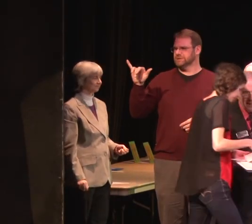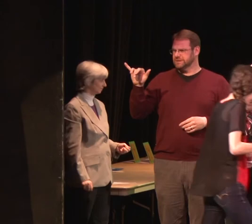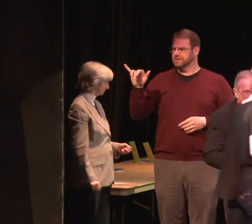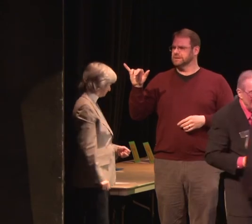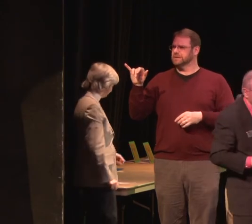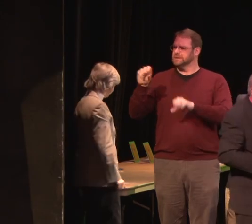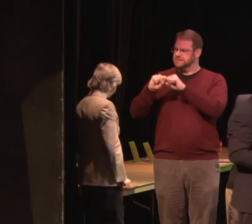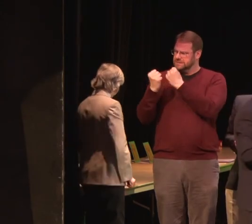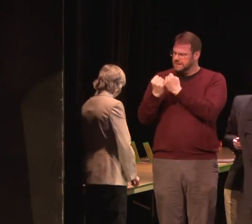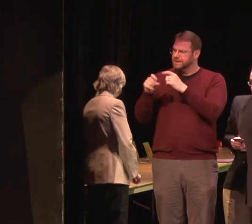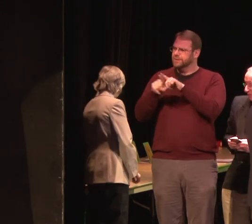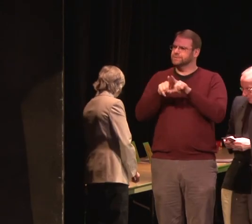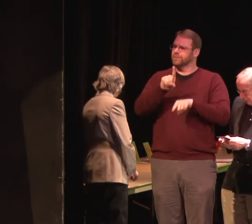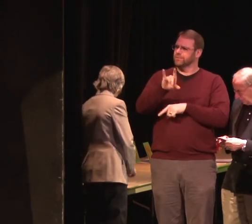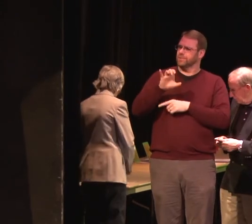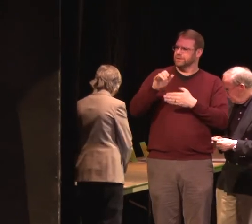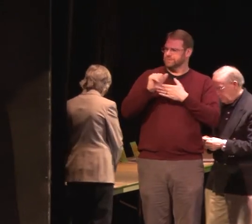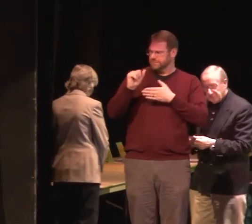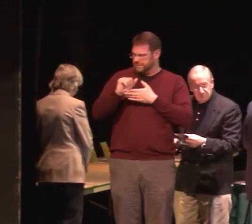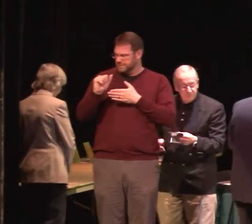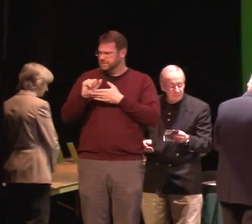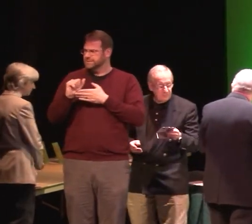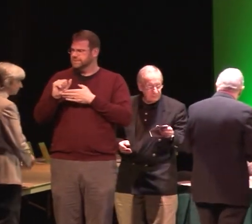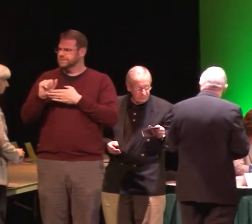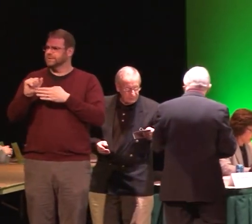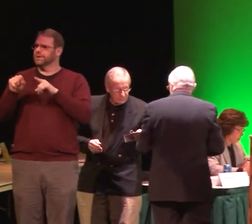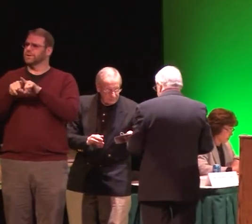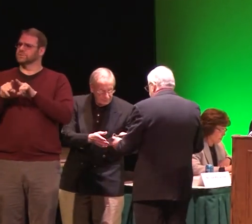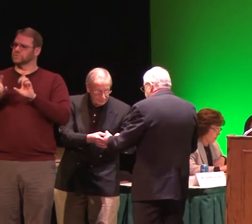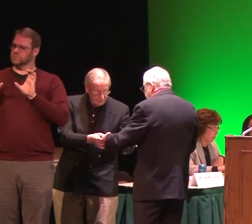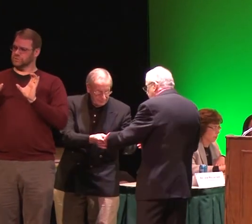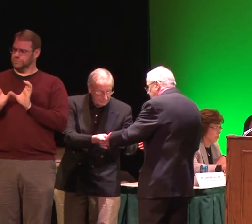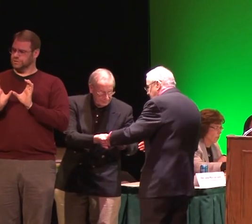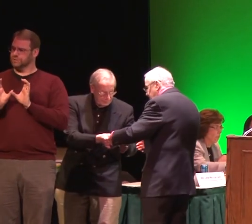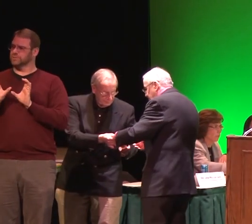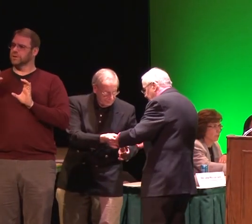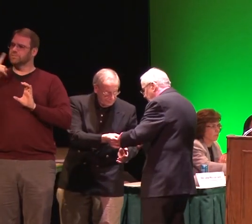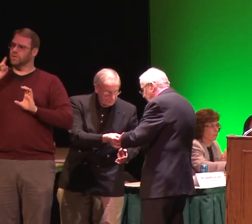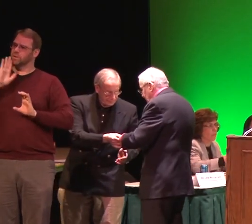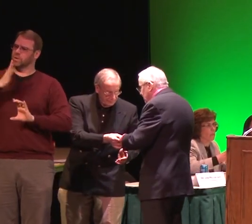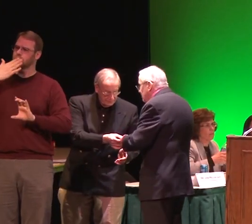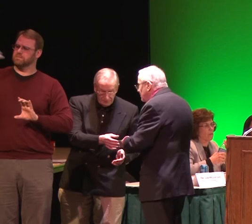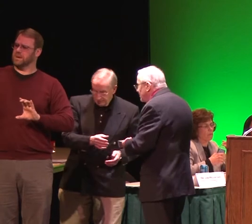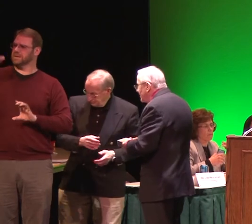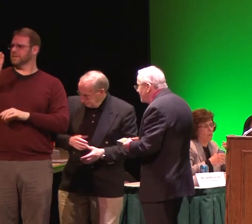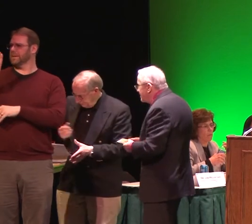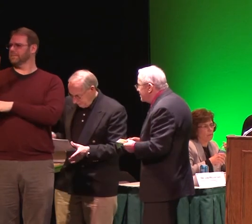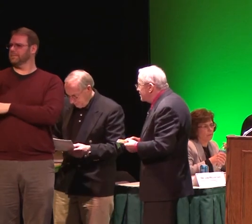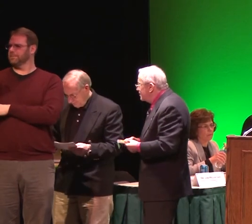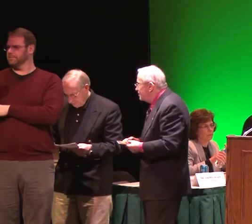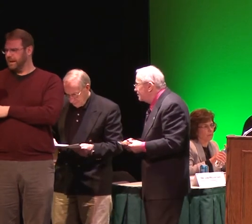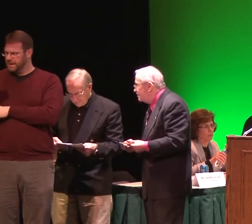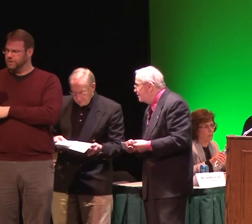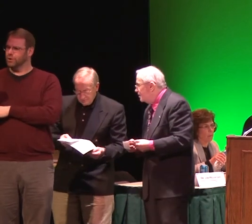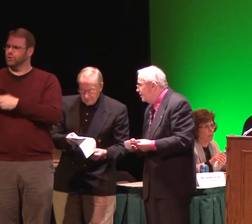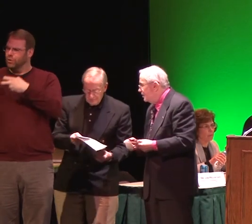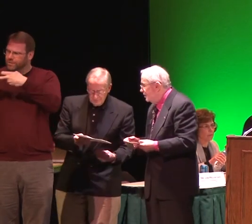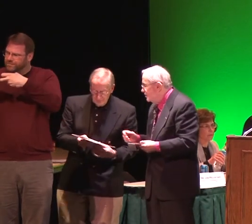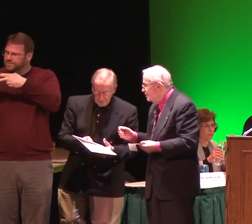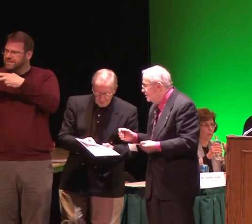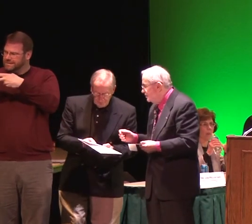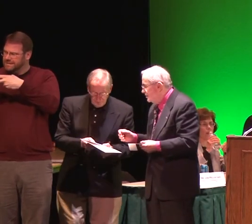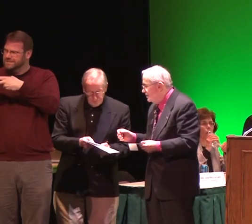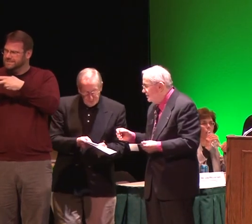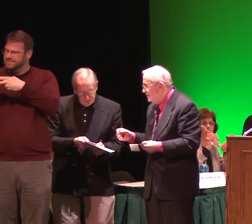a $100 and a certificate for the Best Biophysics-Related Project from the Biophysical